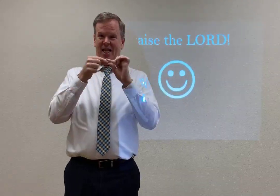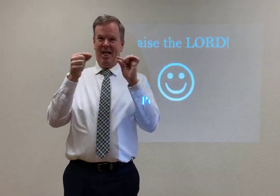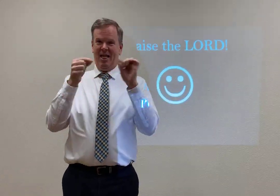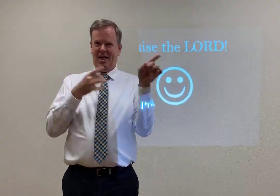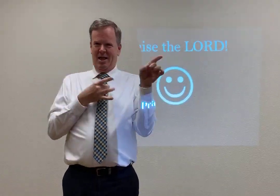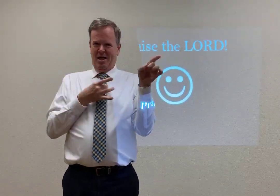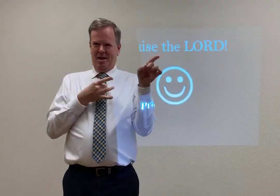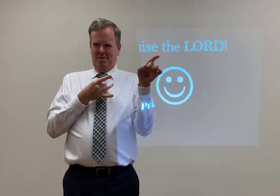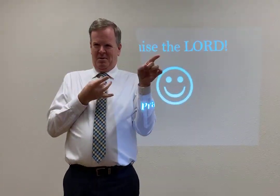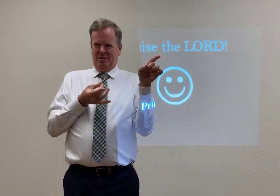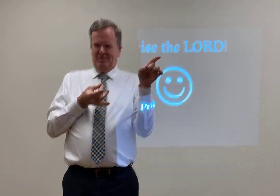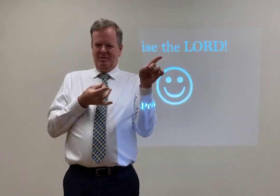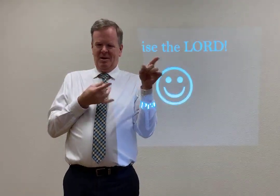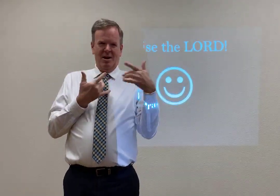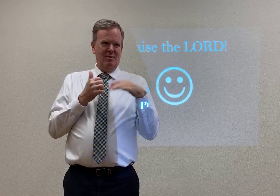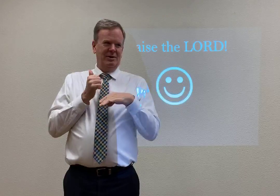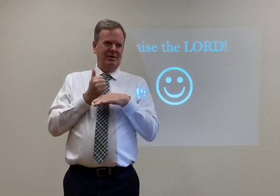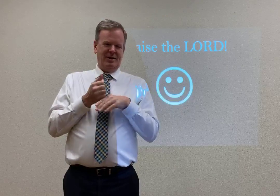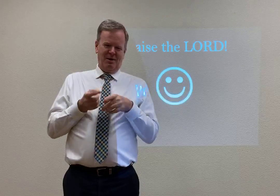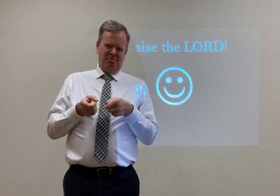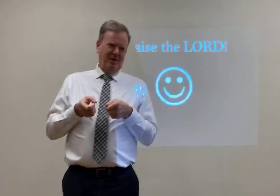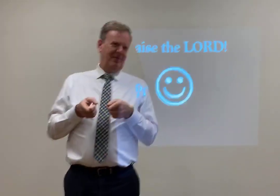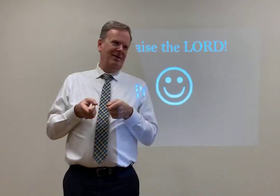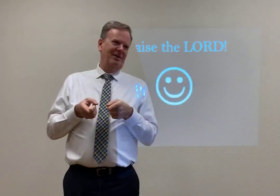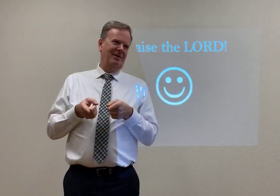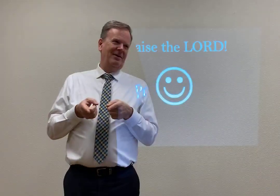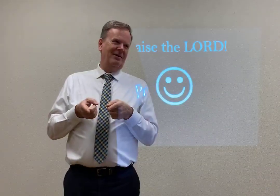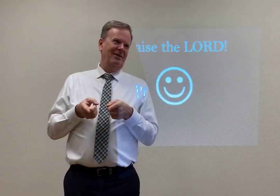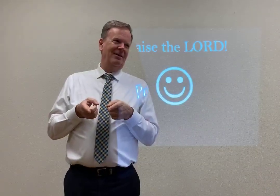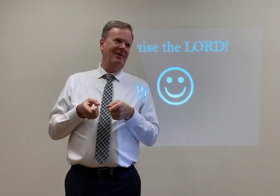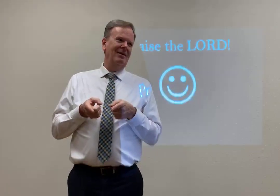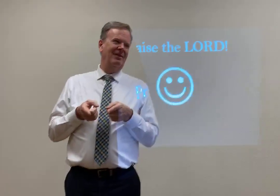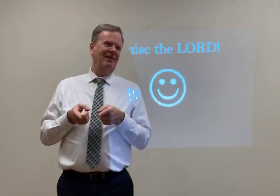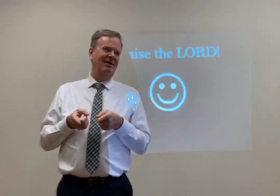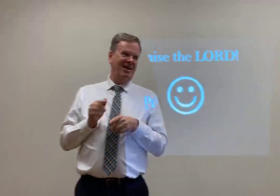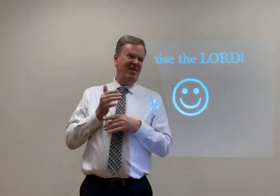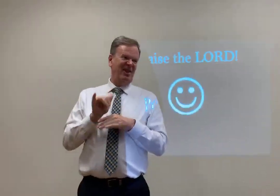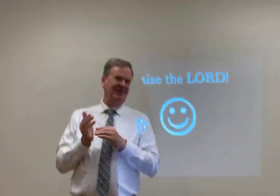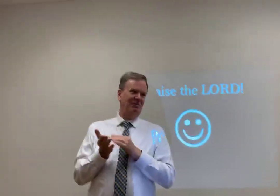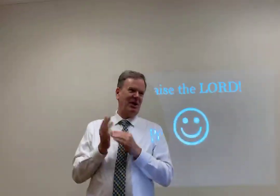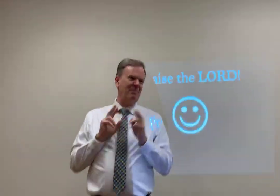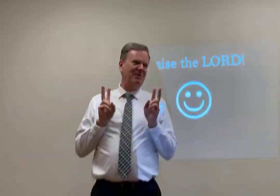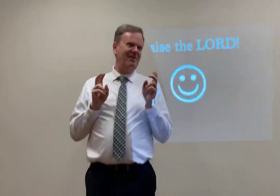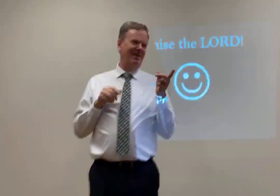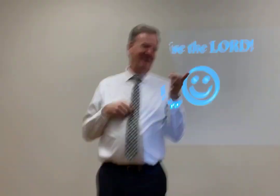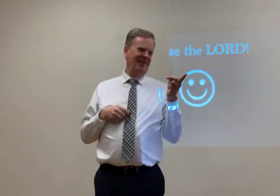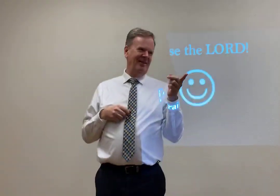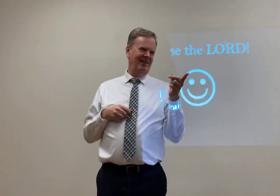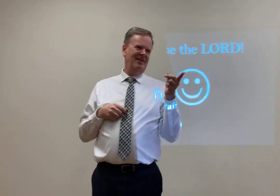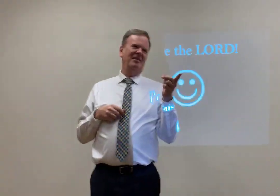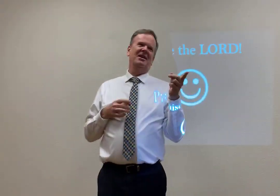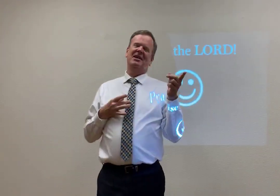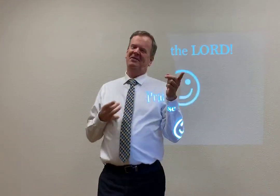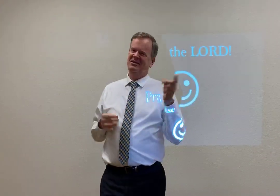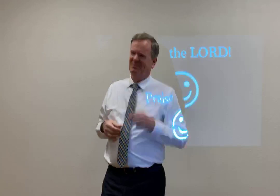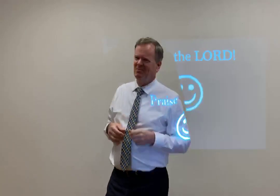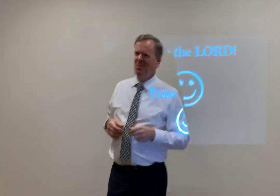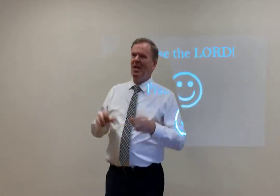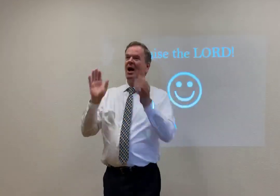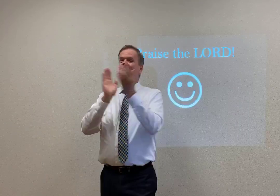What she just added there, that's interesting too, because I actually mentioned that in this PowerPoint. That's what I'm going to be talking about.